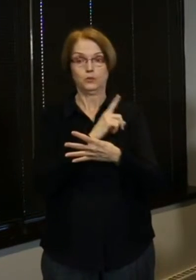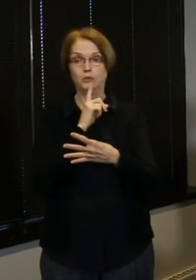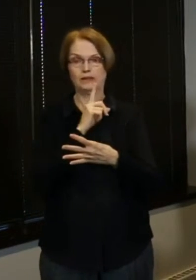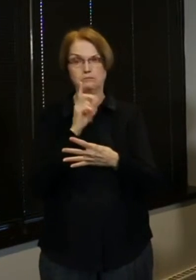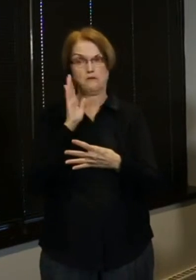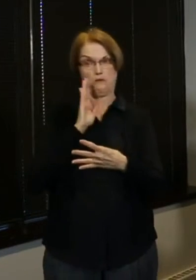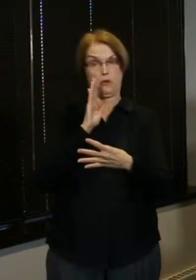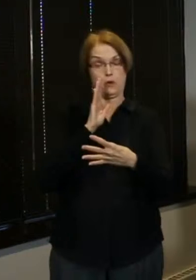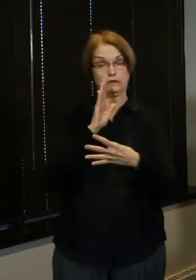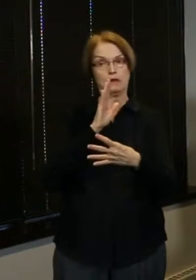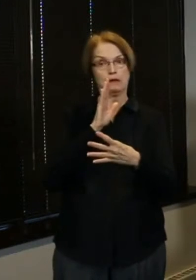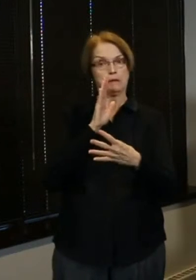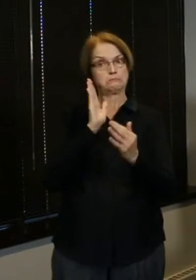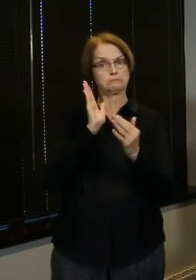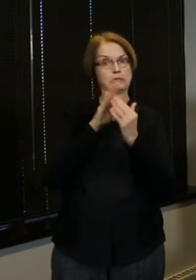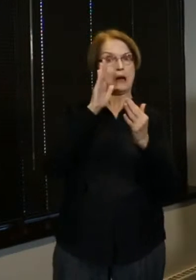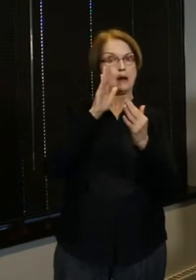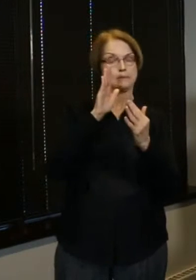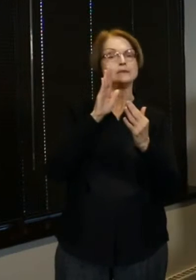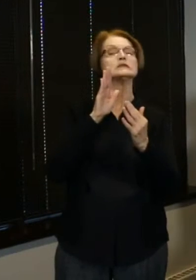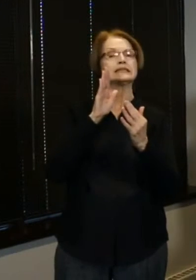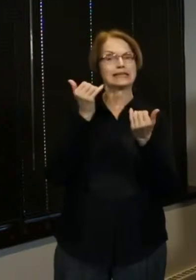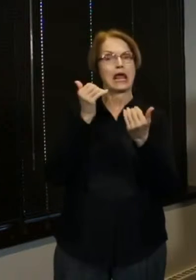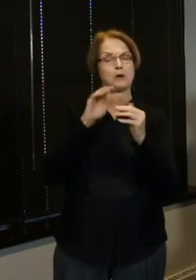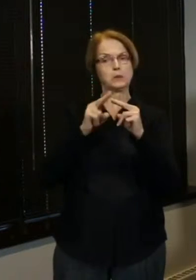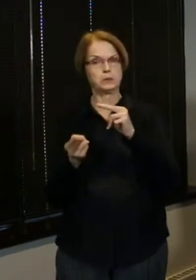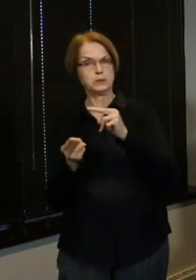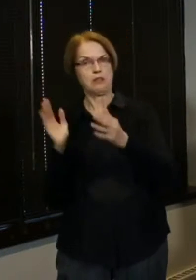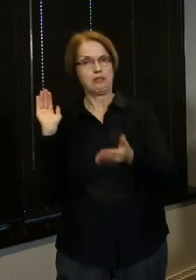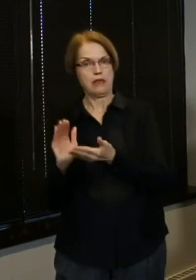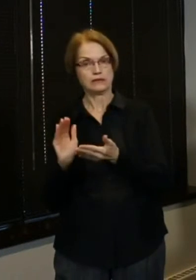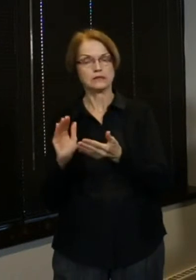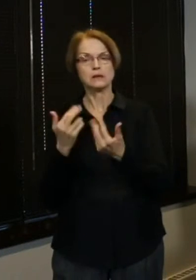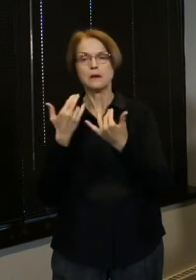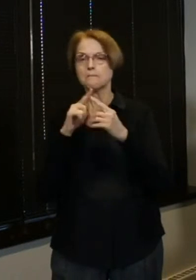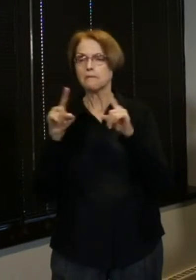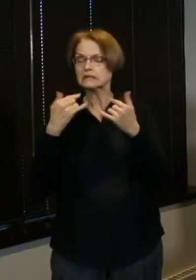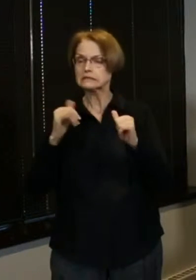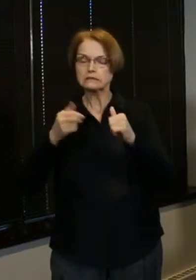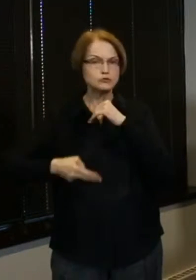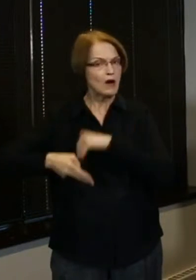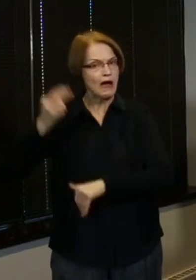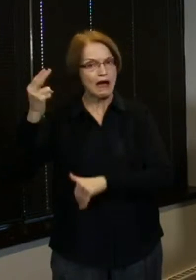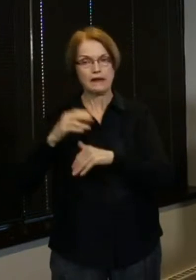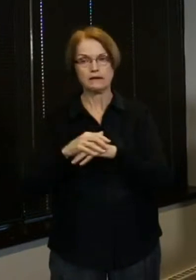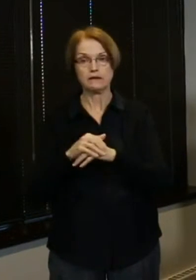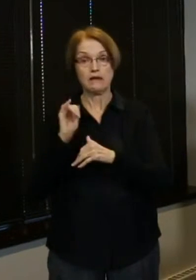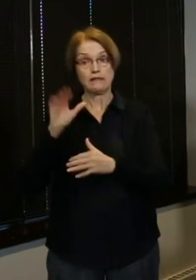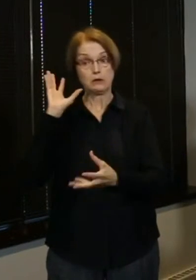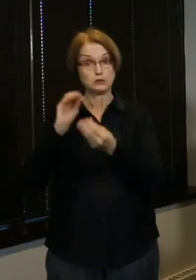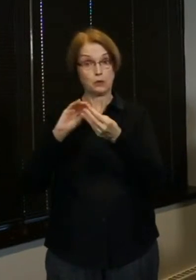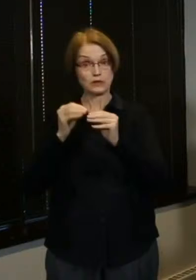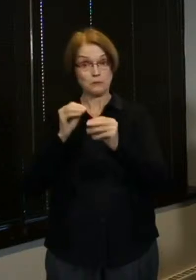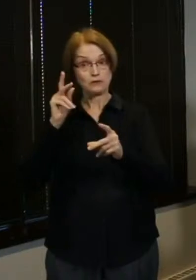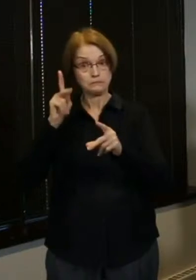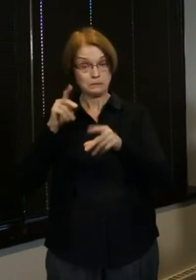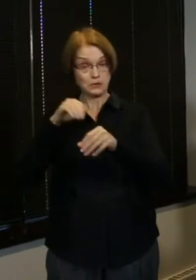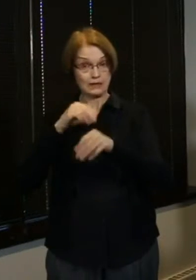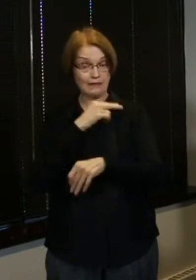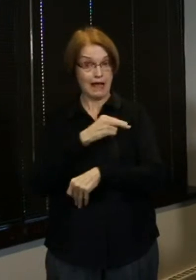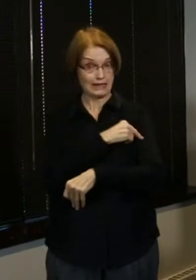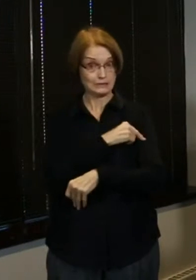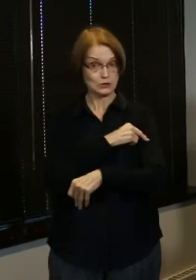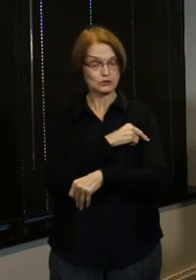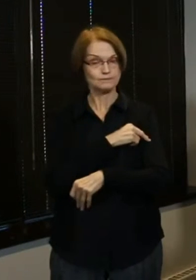peak. However, it is still too high, but that overall number of patients in hospitals has been